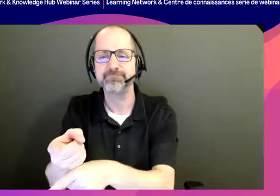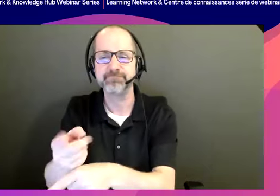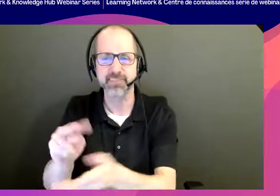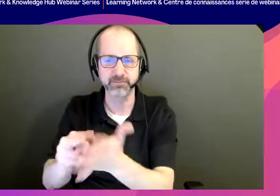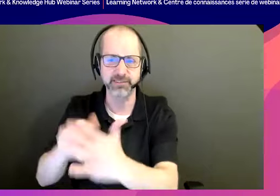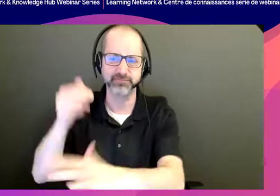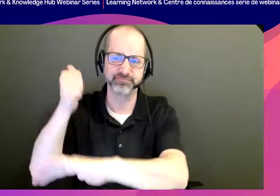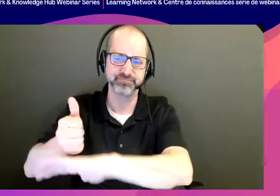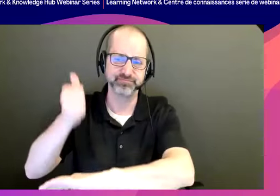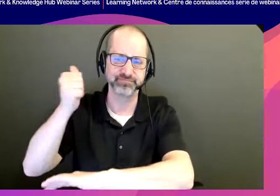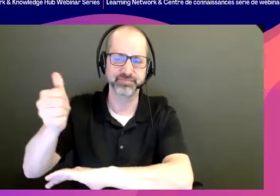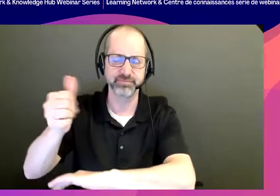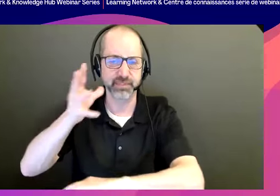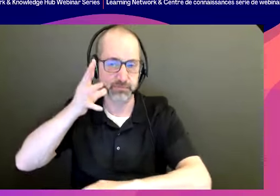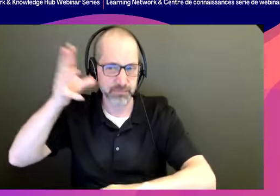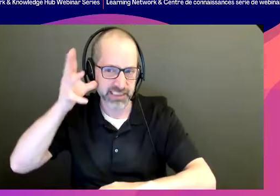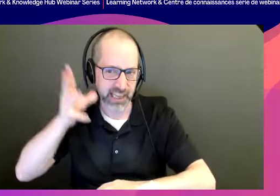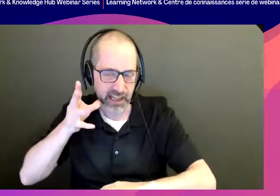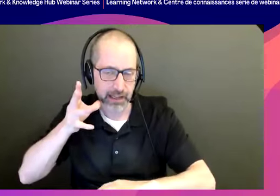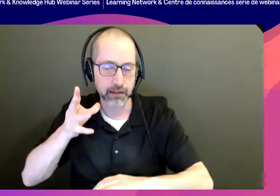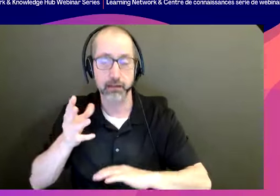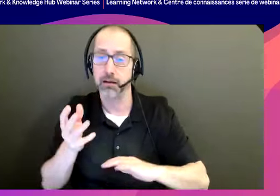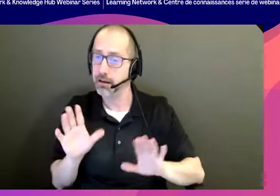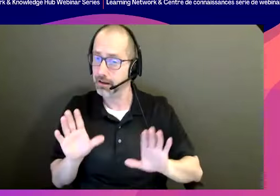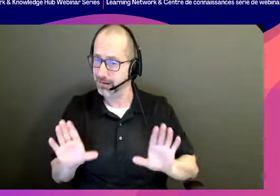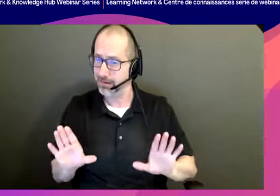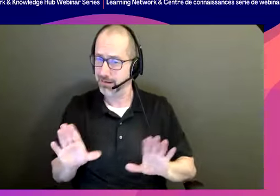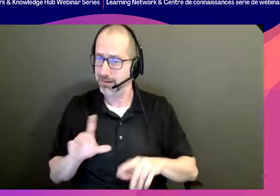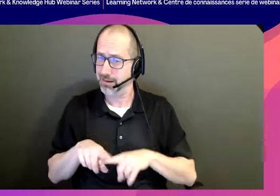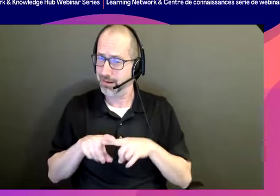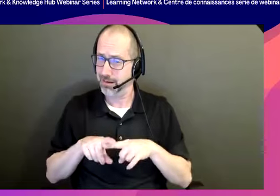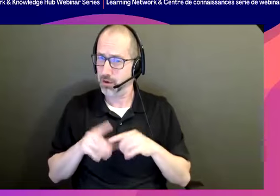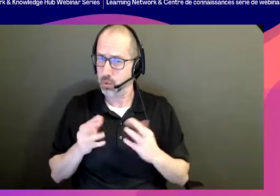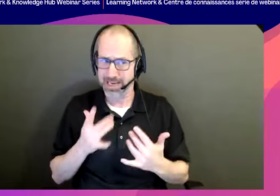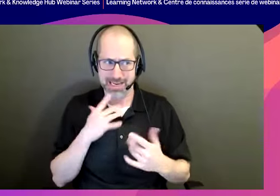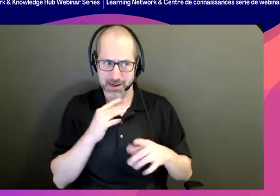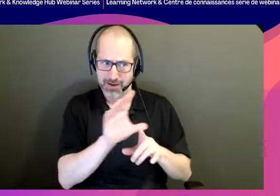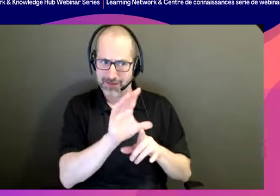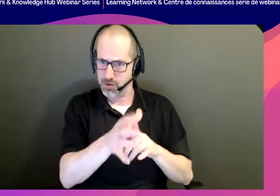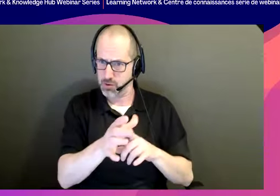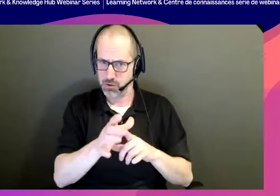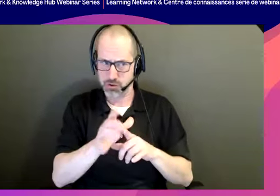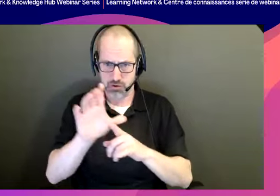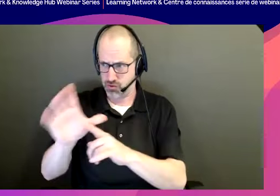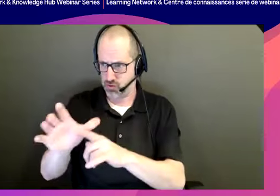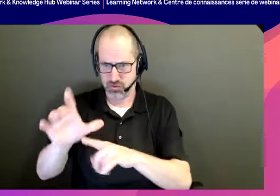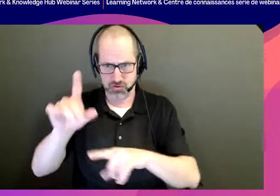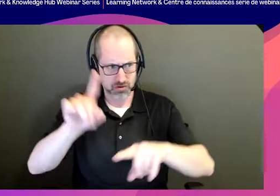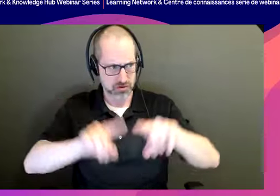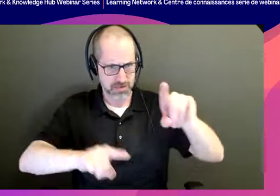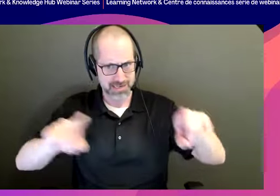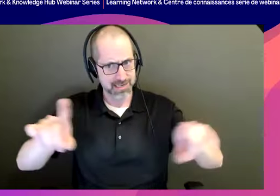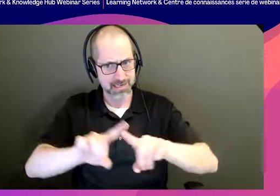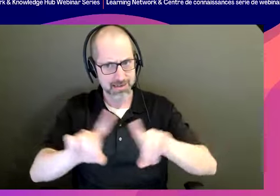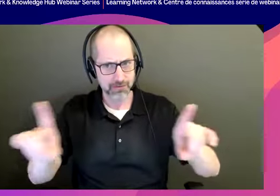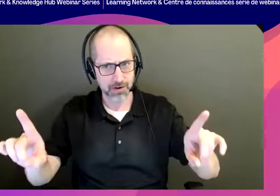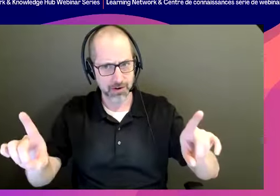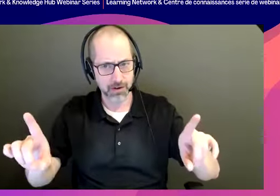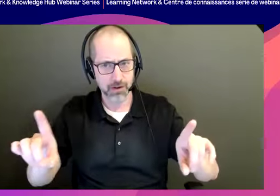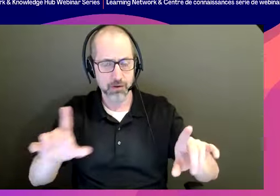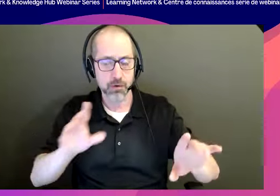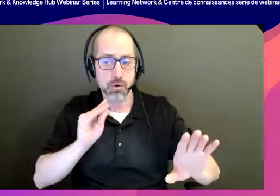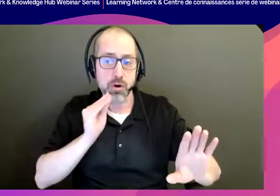job. Well, there are many variations, cultural variations. And remember that as far as